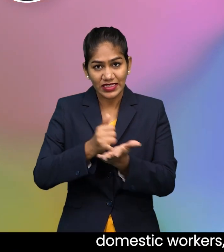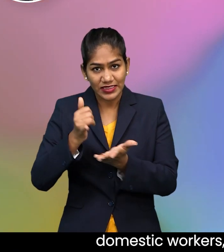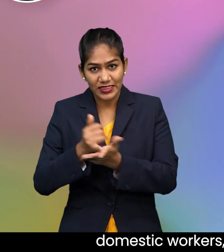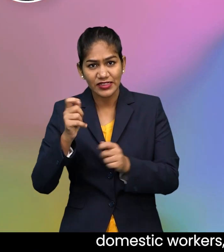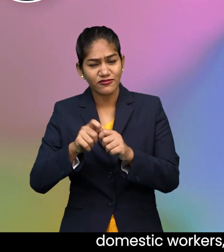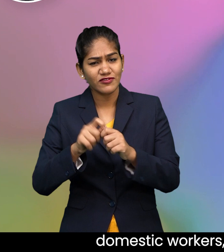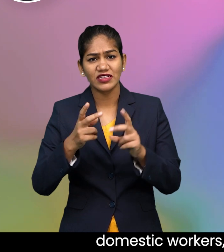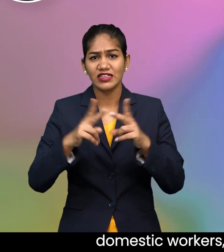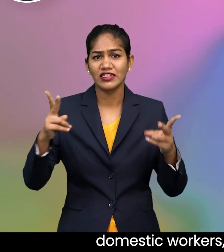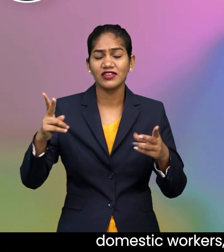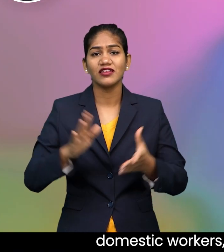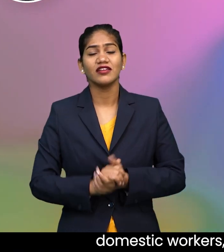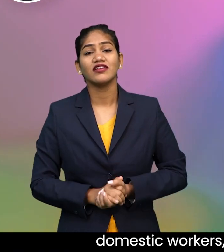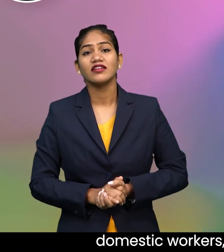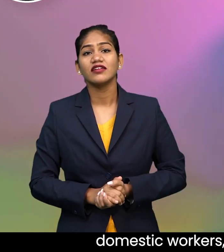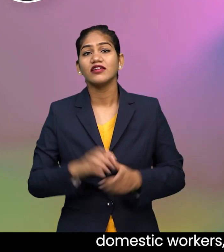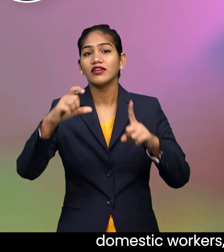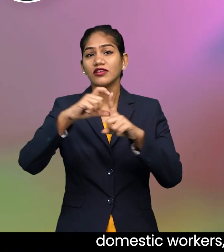domestic workers,